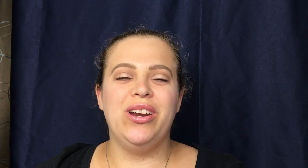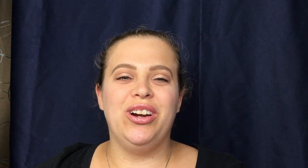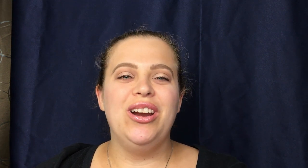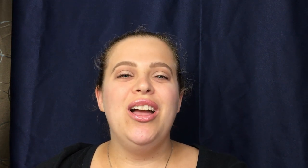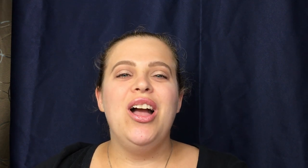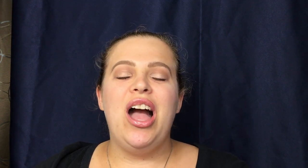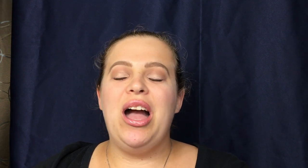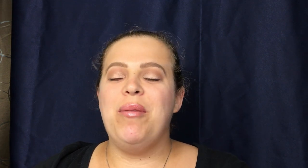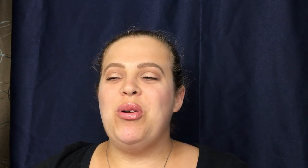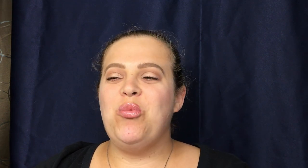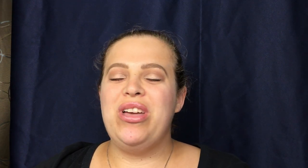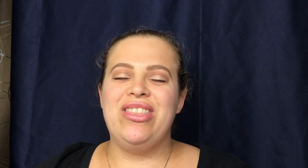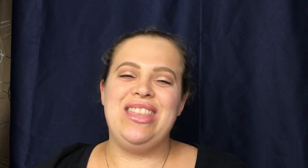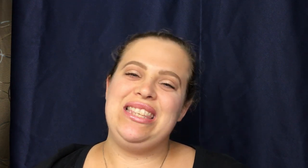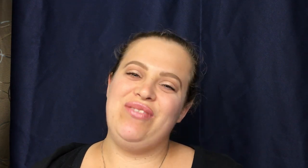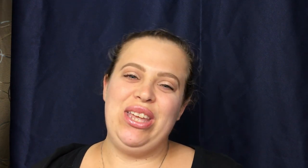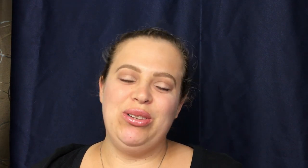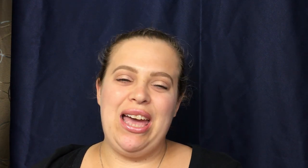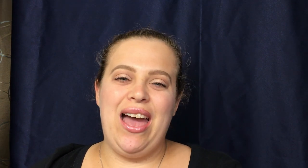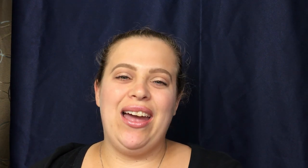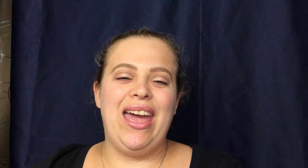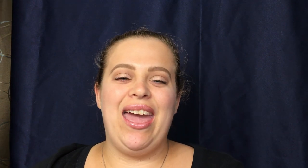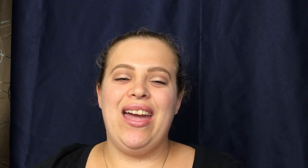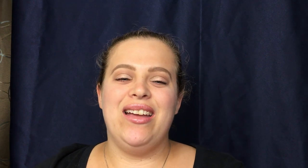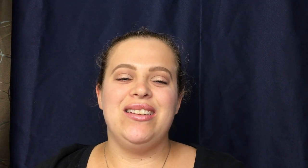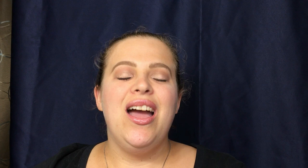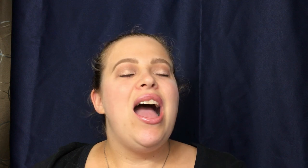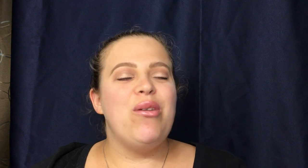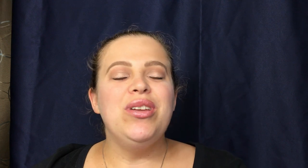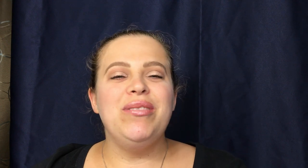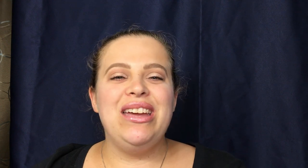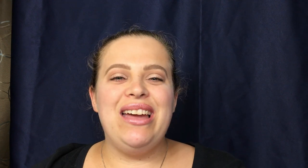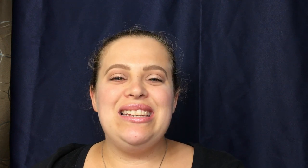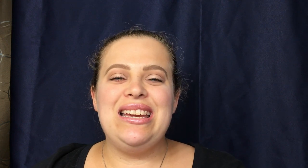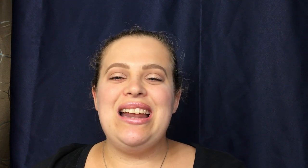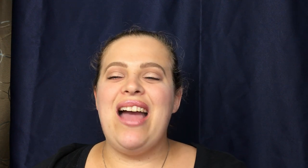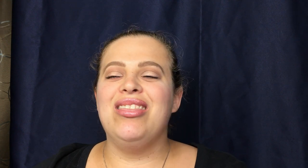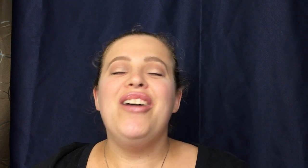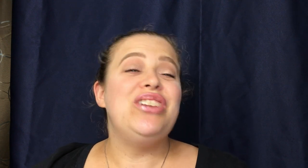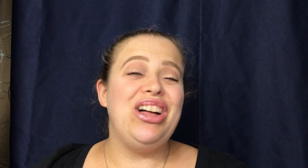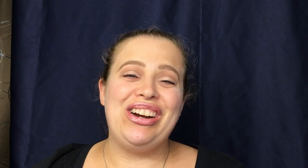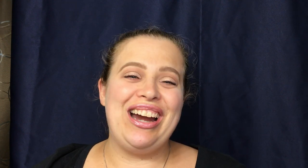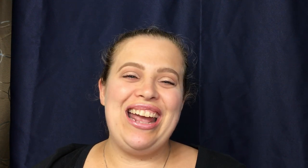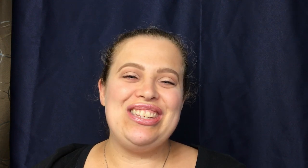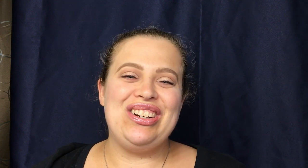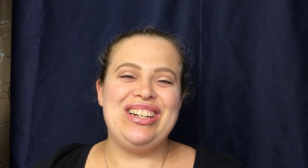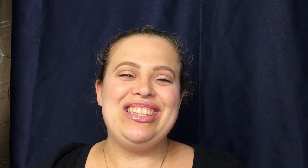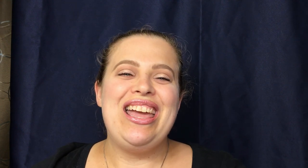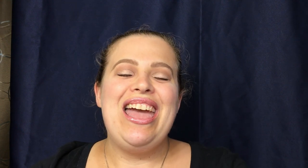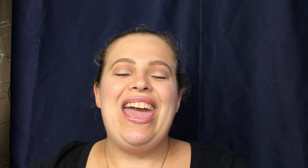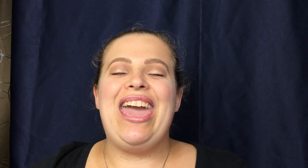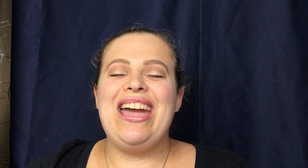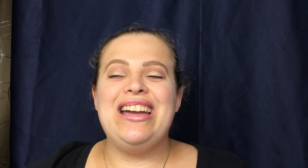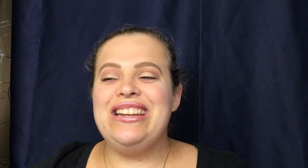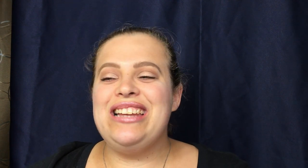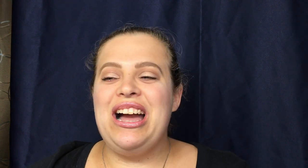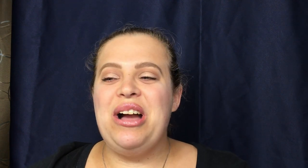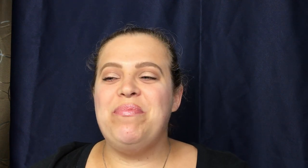Twitter with this video tag, and I really liked it. I loved all her answers, and